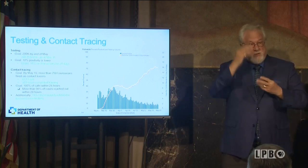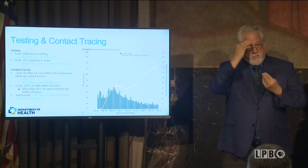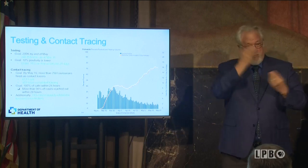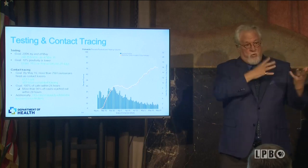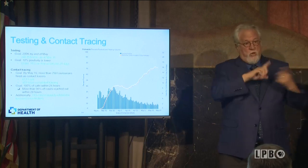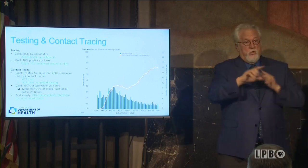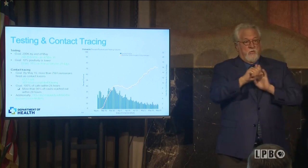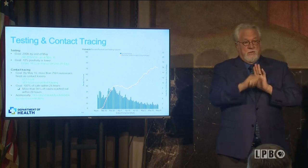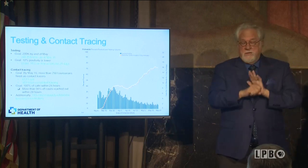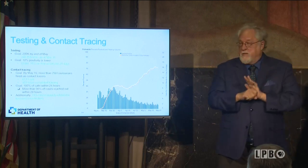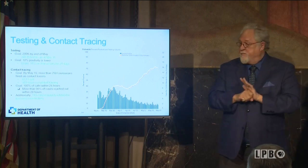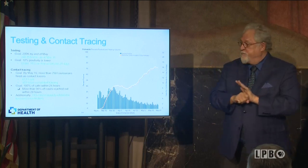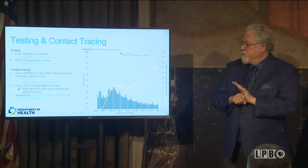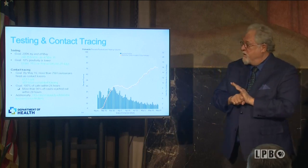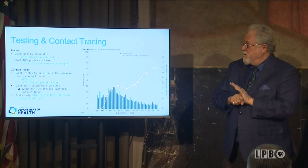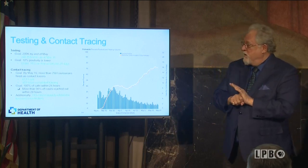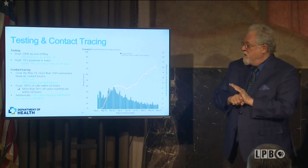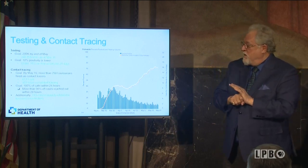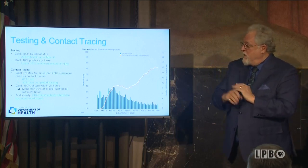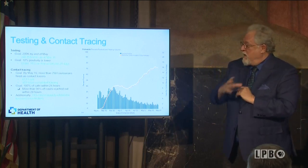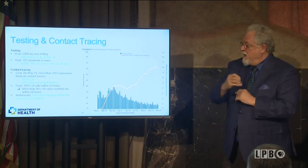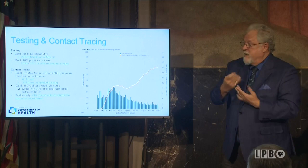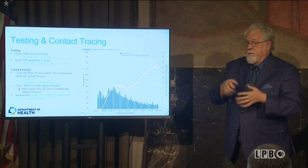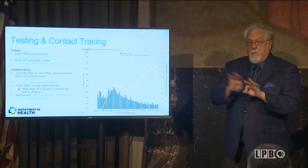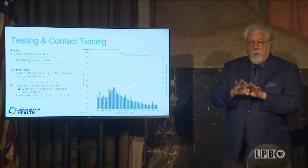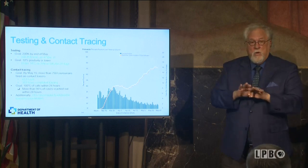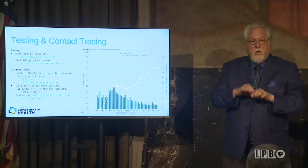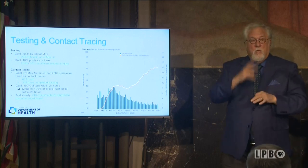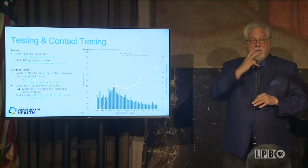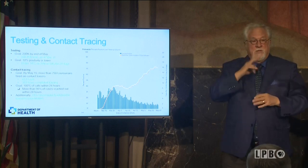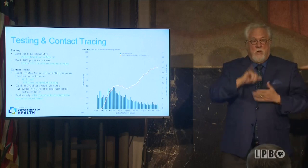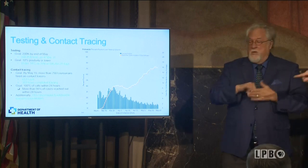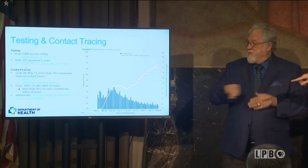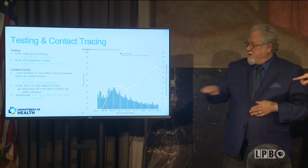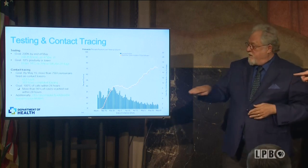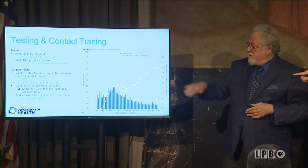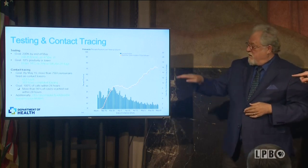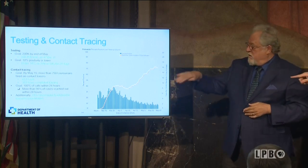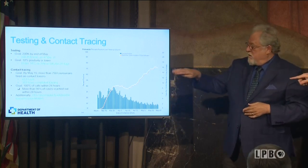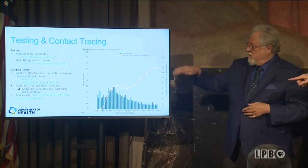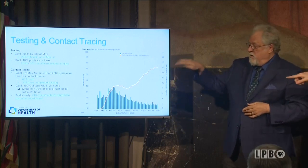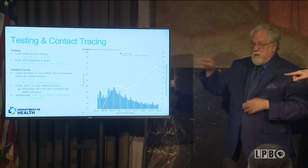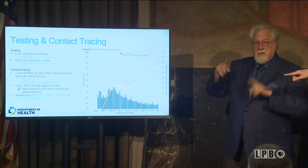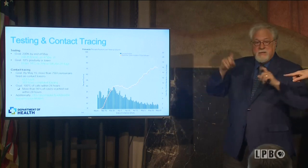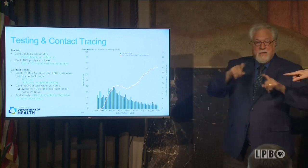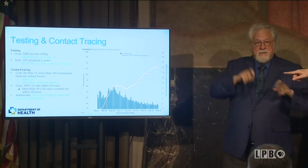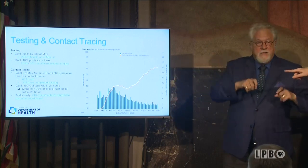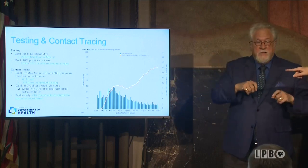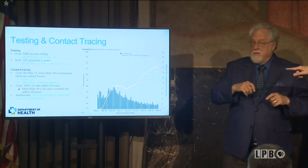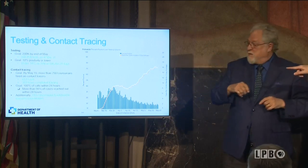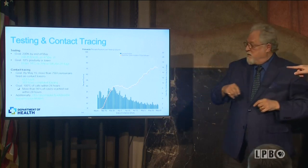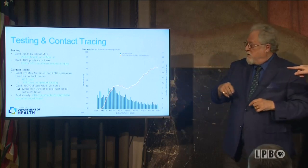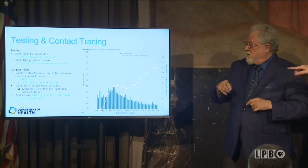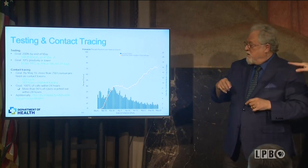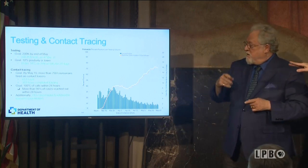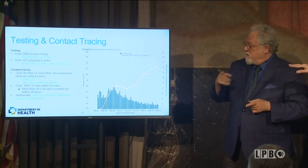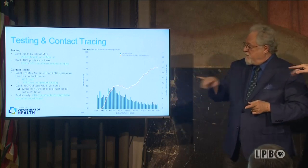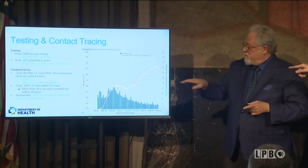month of May. And importantly, as we saw that rise in overall tests, as depicted by